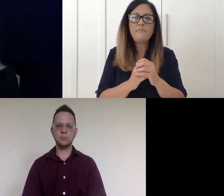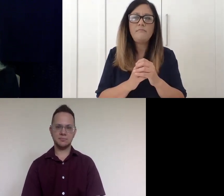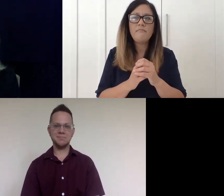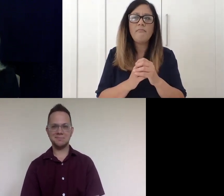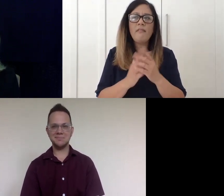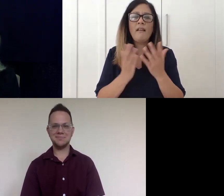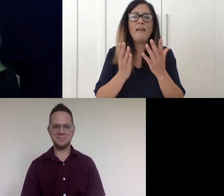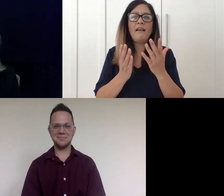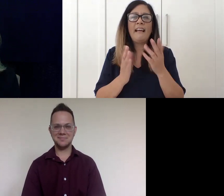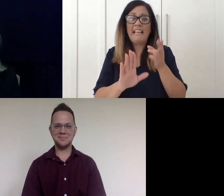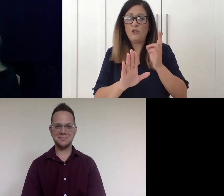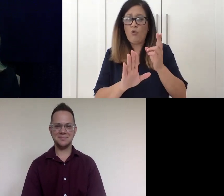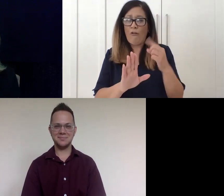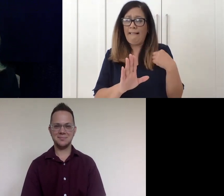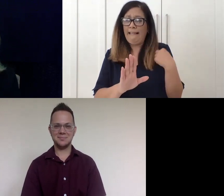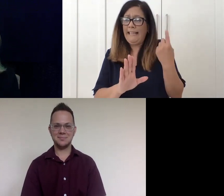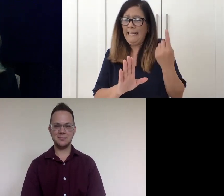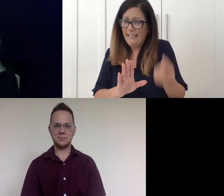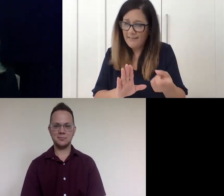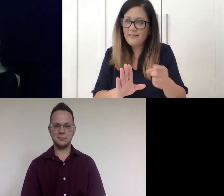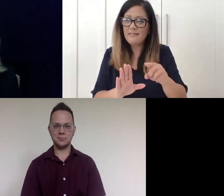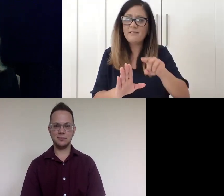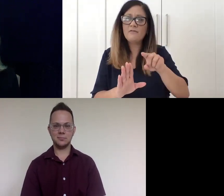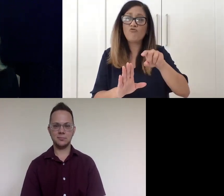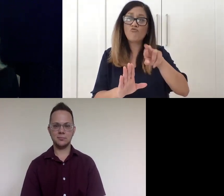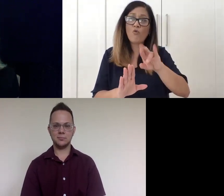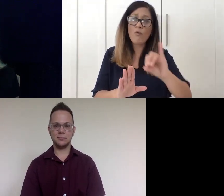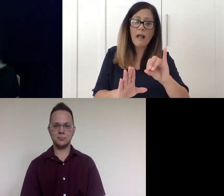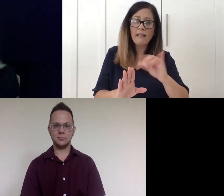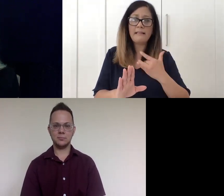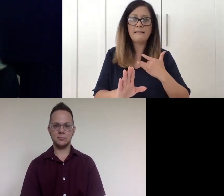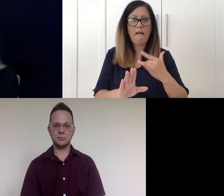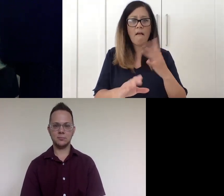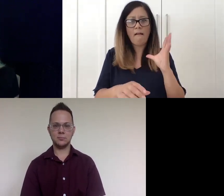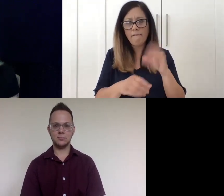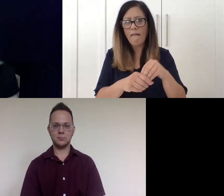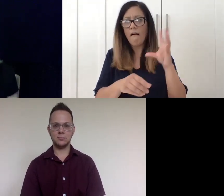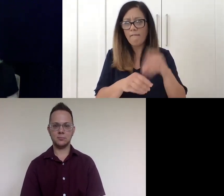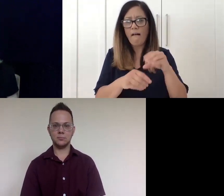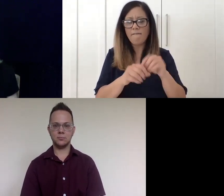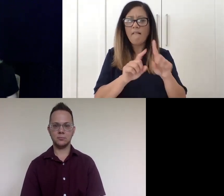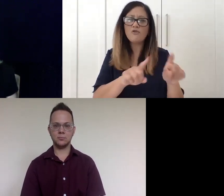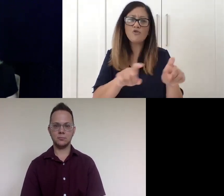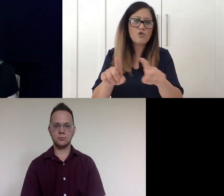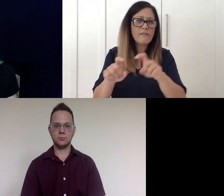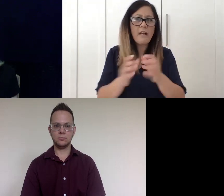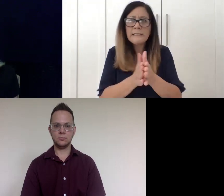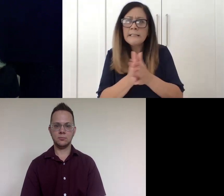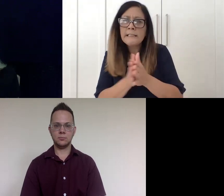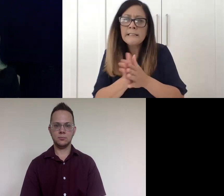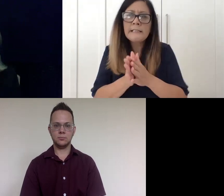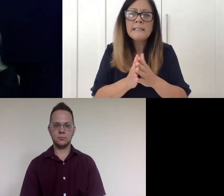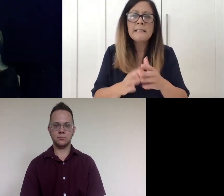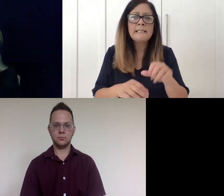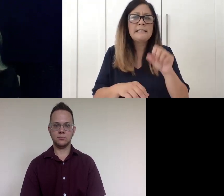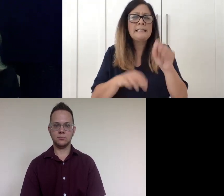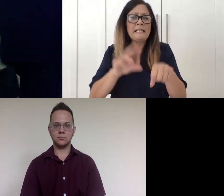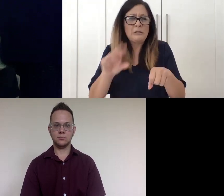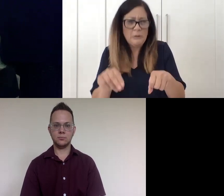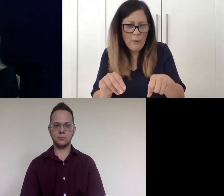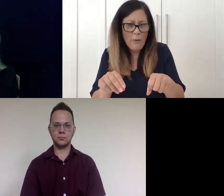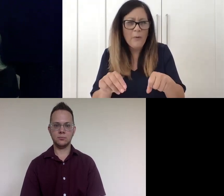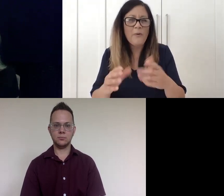included so that it's done through the Deaf Center, which is more deaf-centric. Historically in Rhode Island,